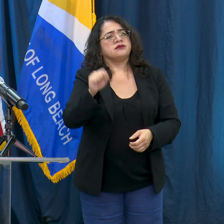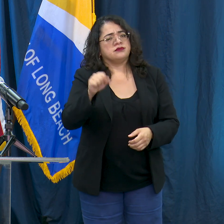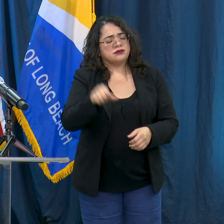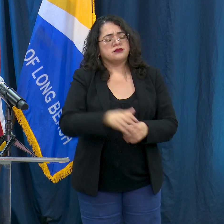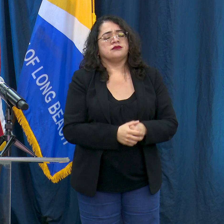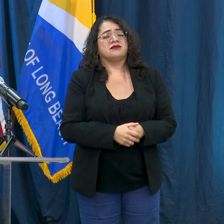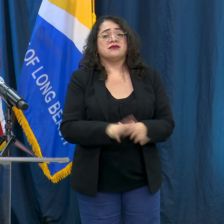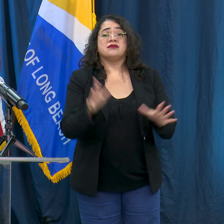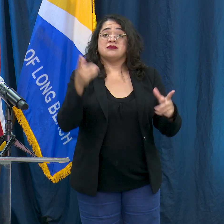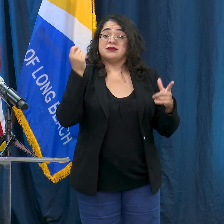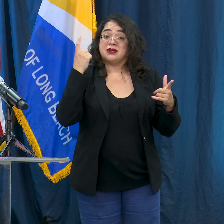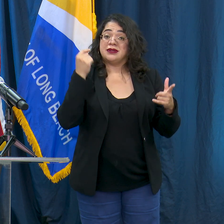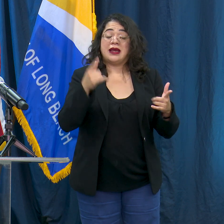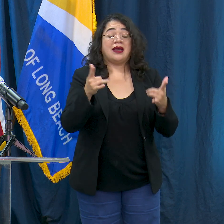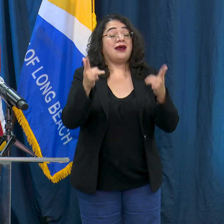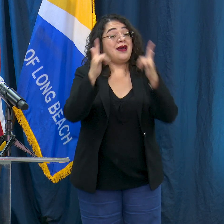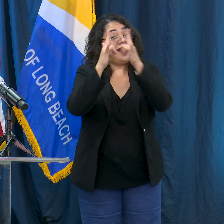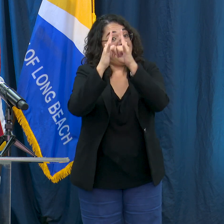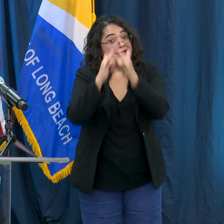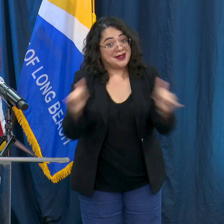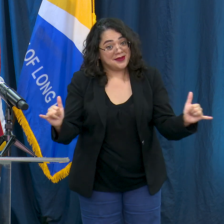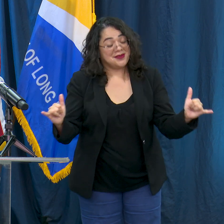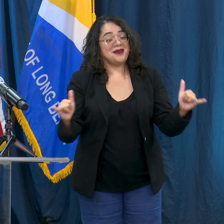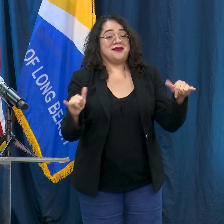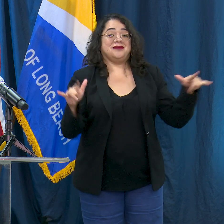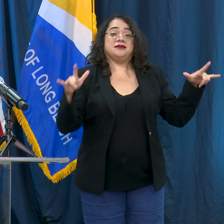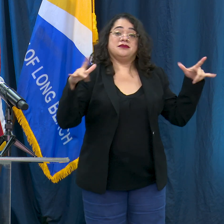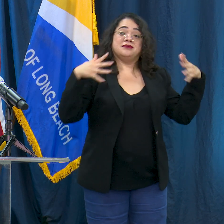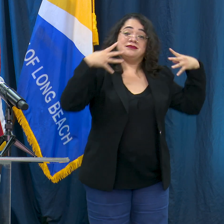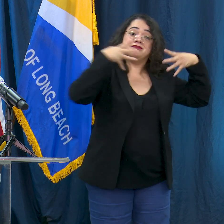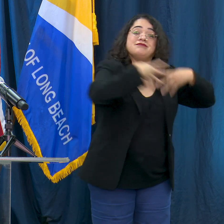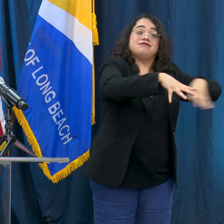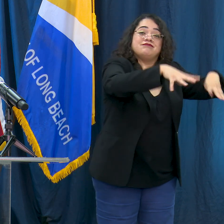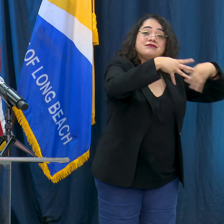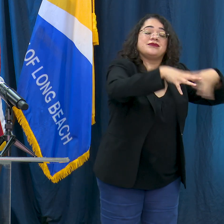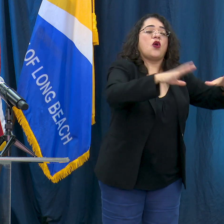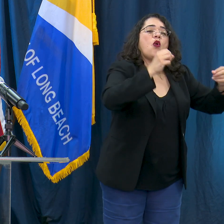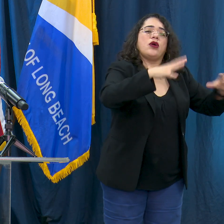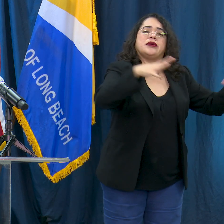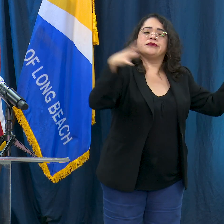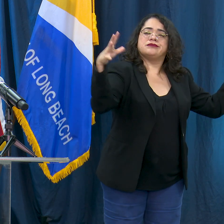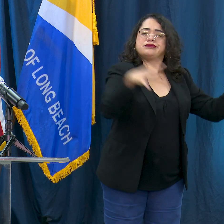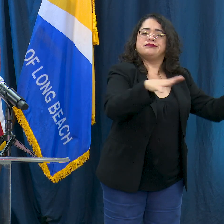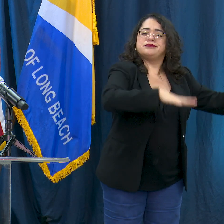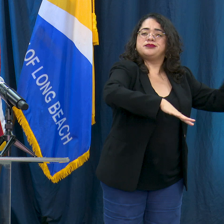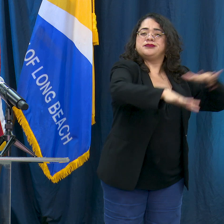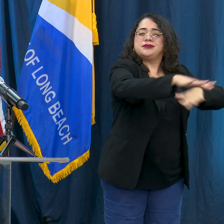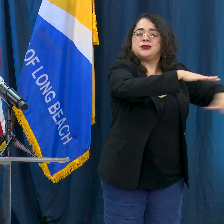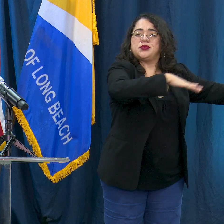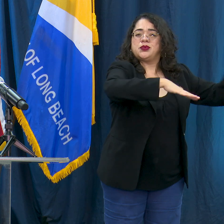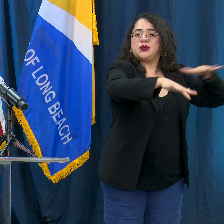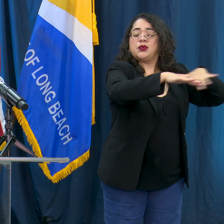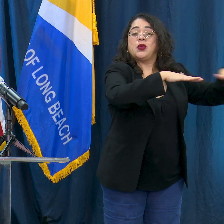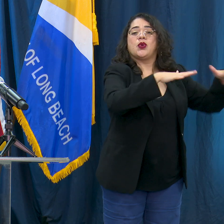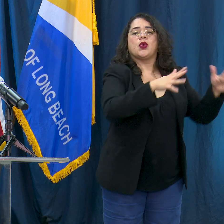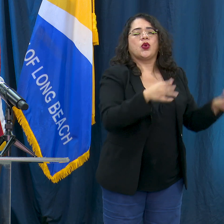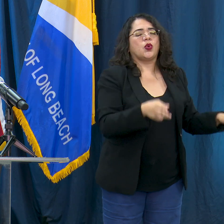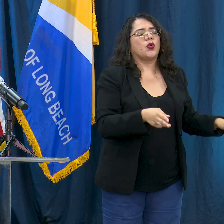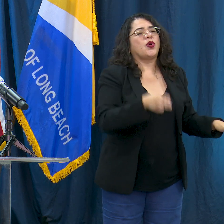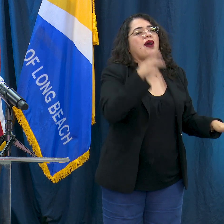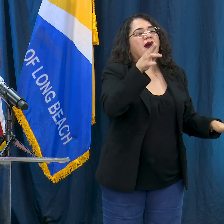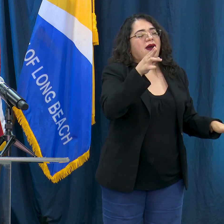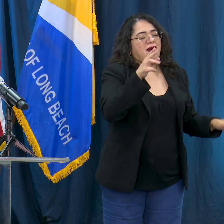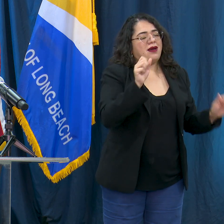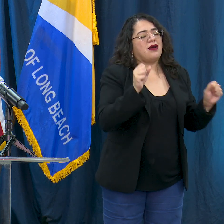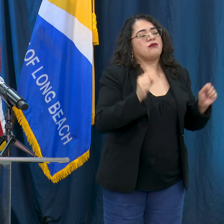that large events are very, very high risk for viral transmission. So the likelihood that a person will contract the virus is a numbers game.